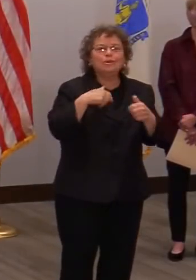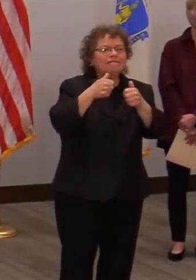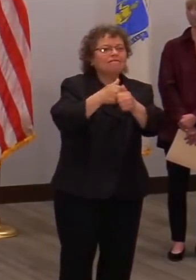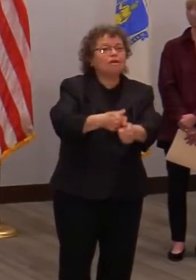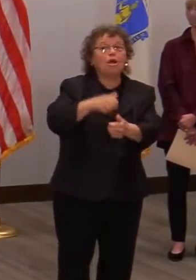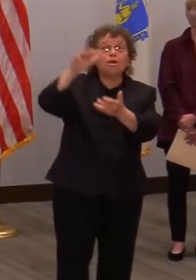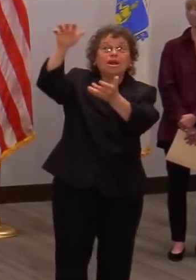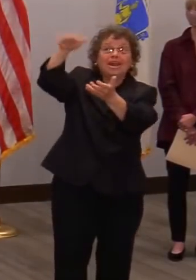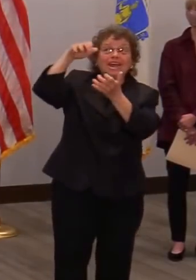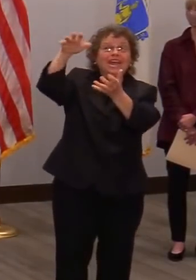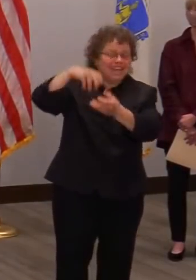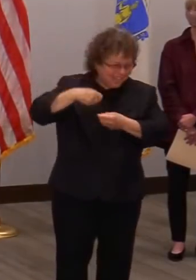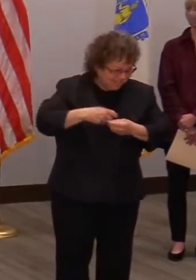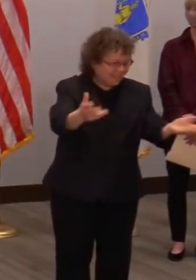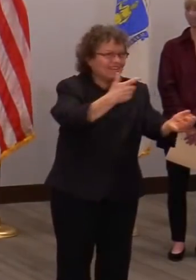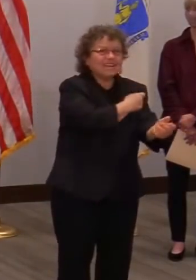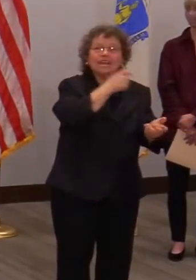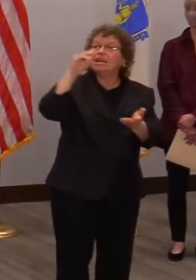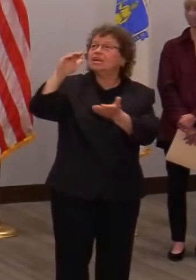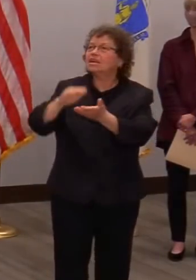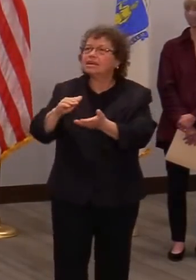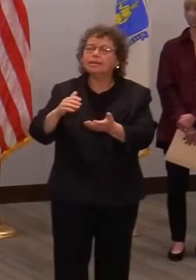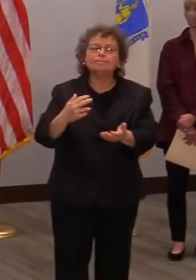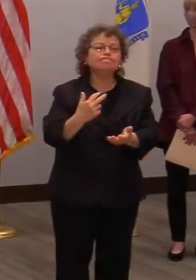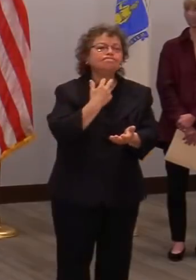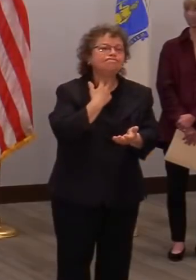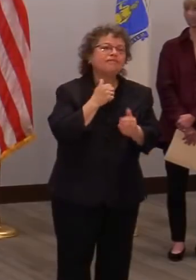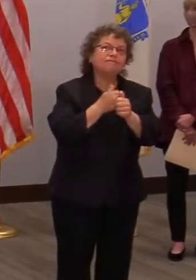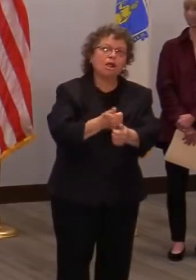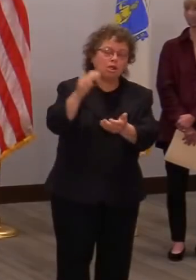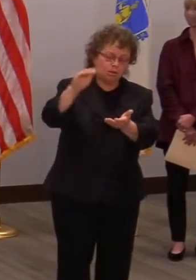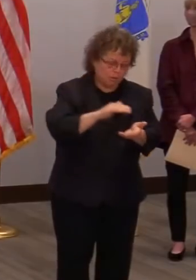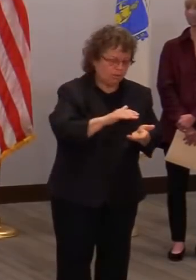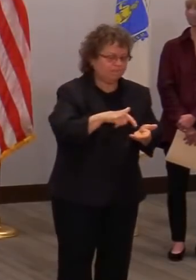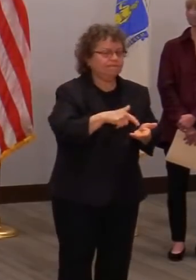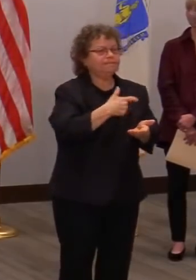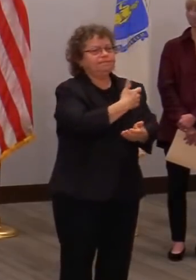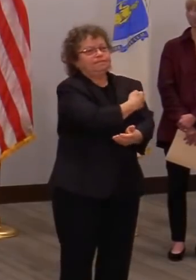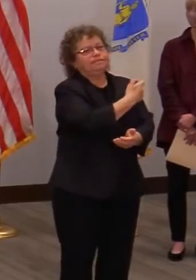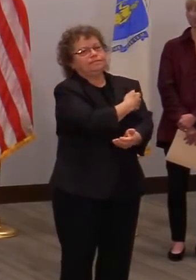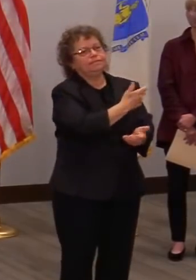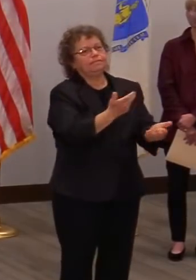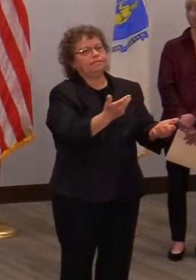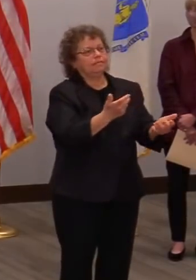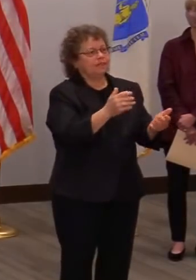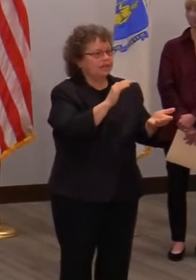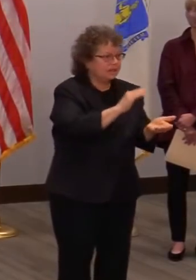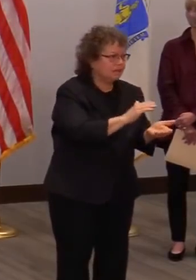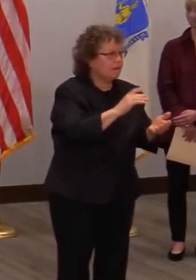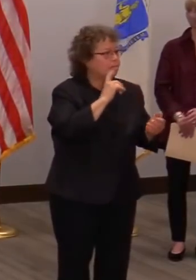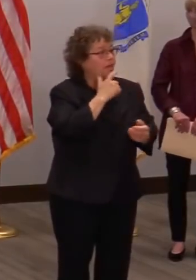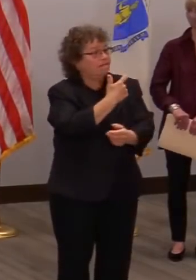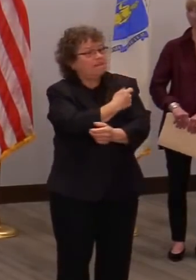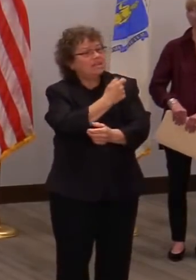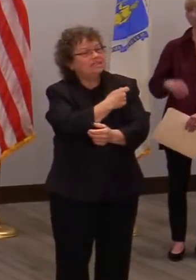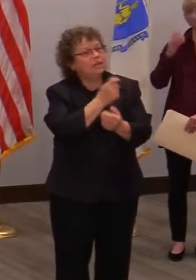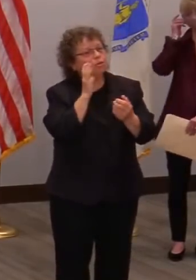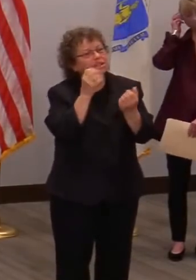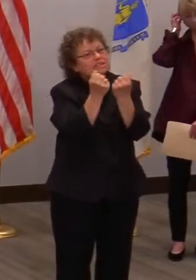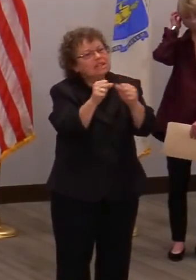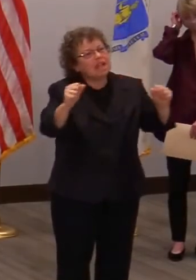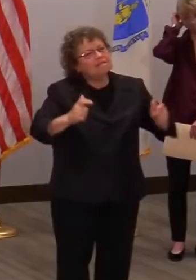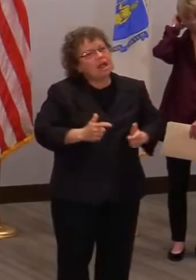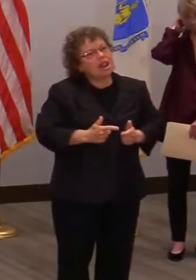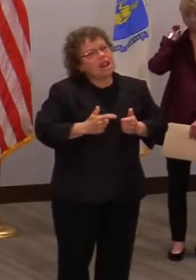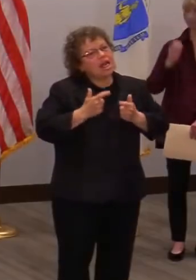we get doses from our friends in Washington. The vaccine saves lives, and it's our way out of this pandemic. And